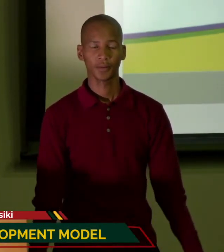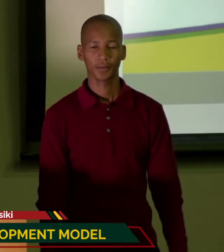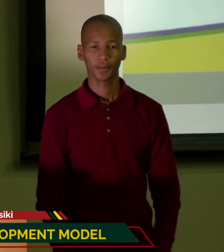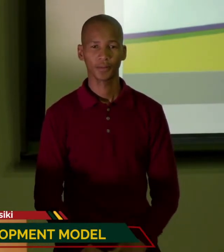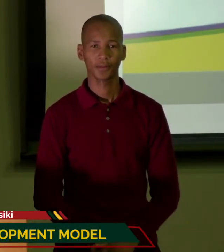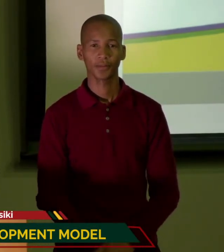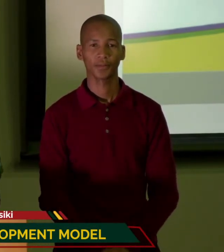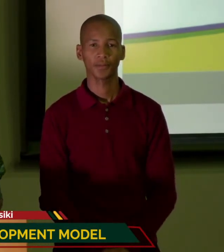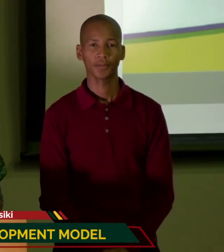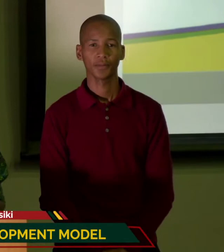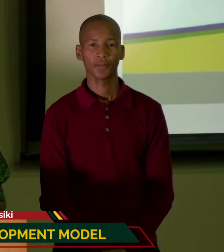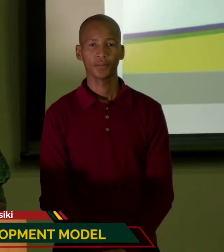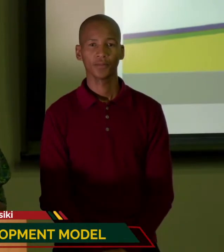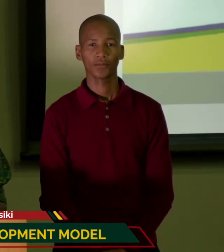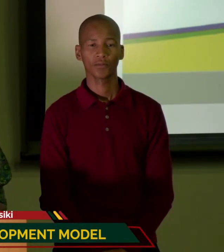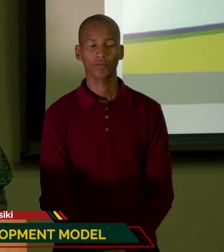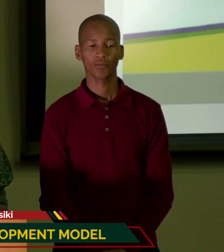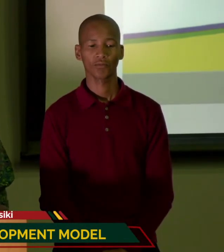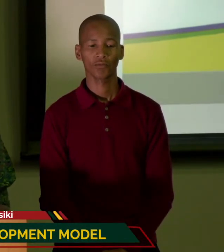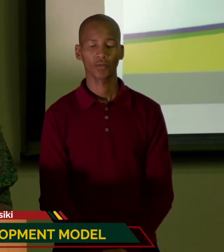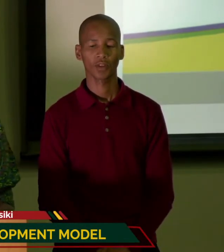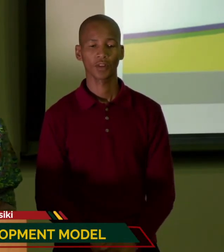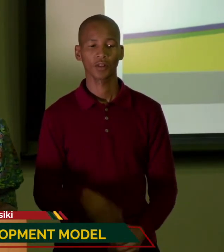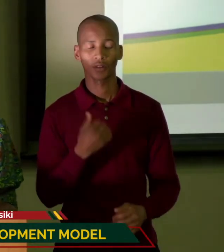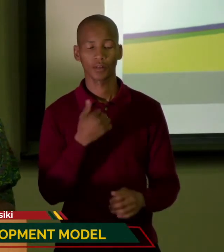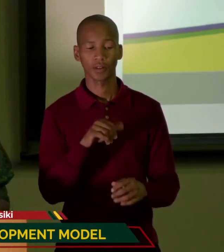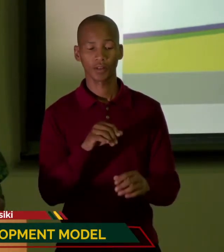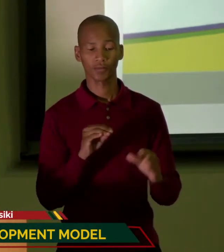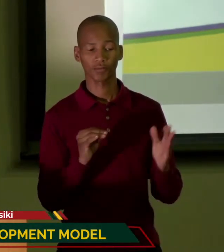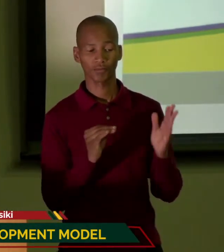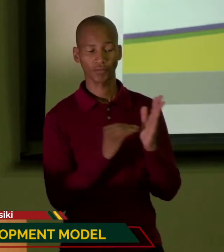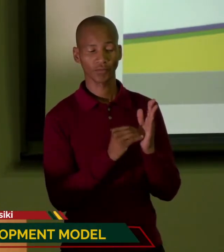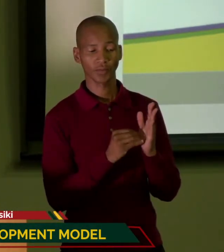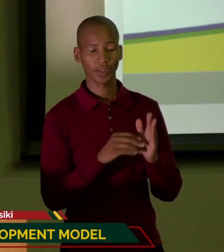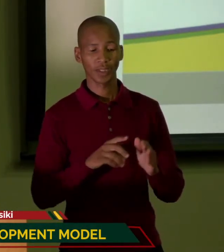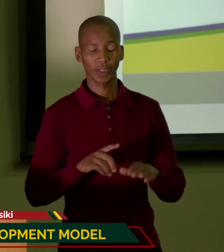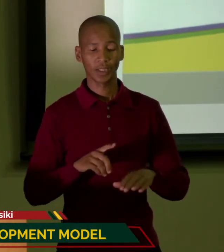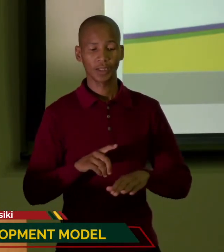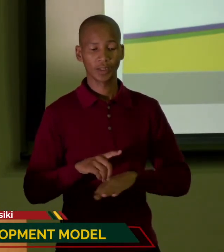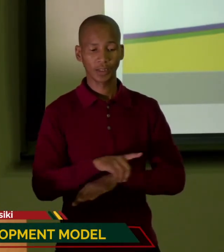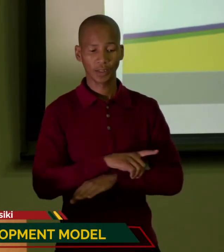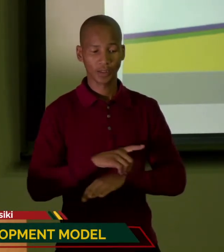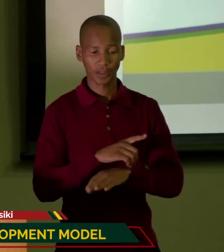emva koko kwafakwa i-district development hub